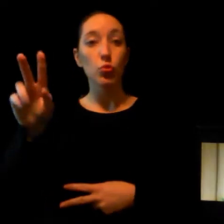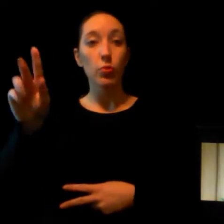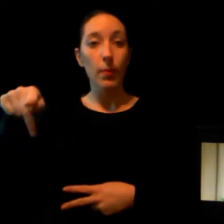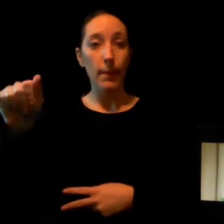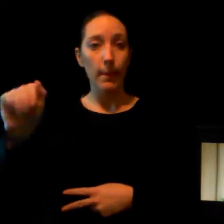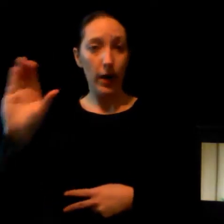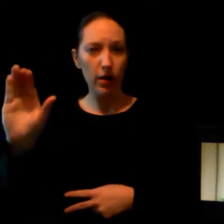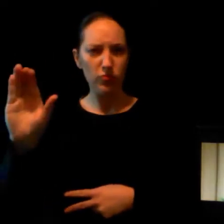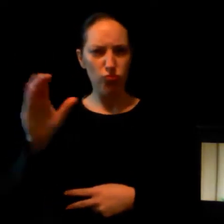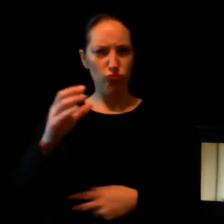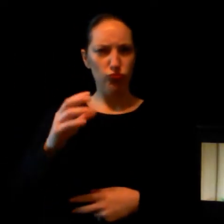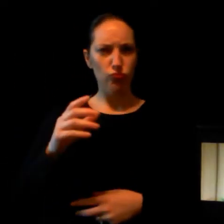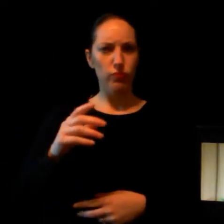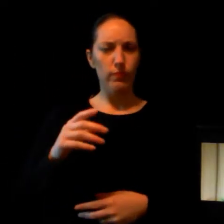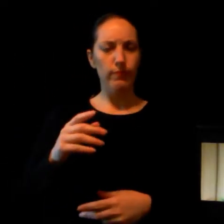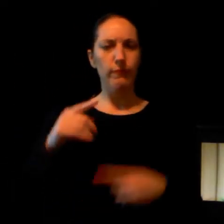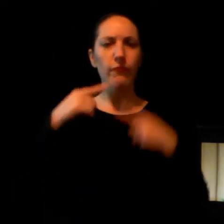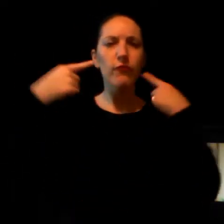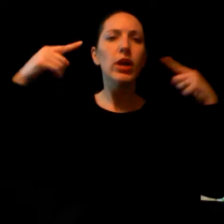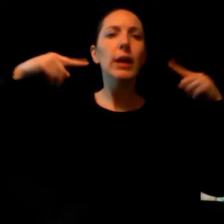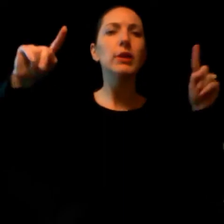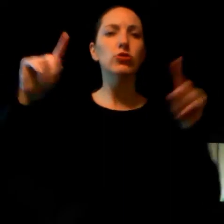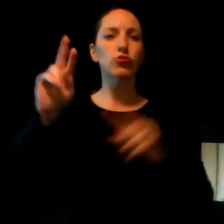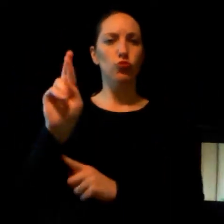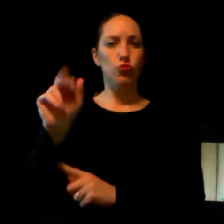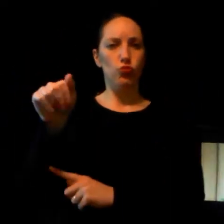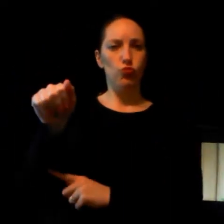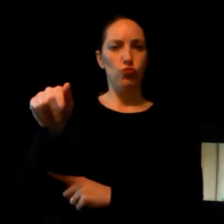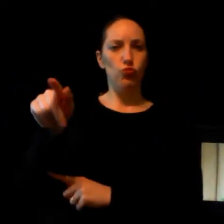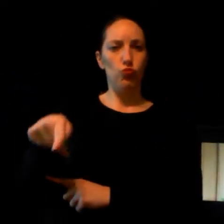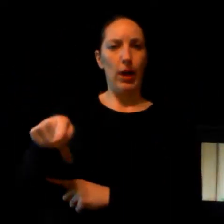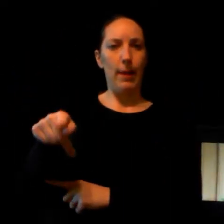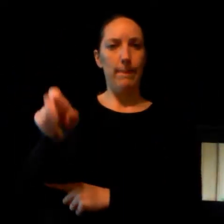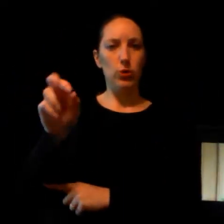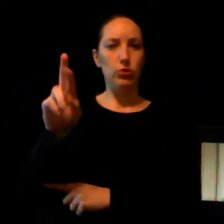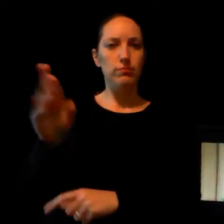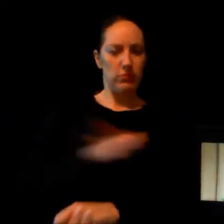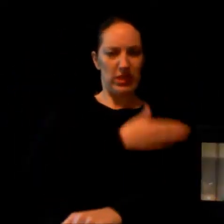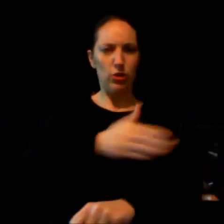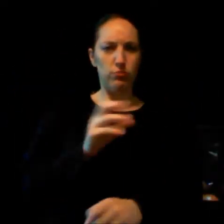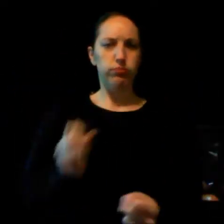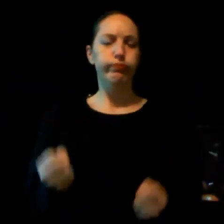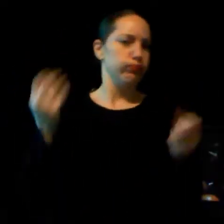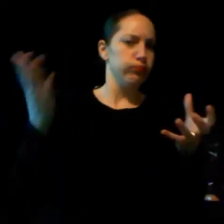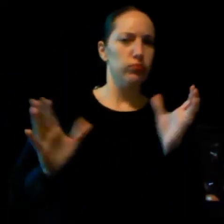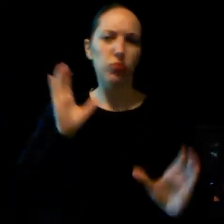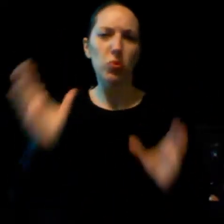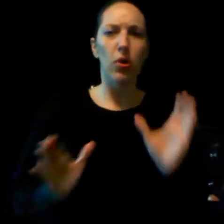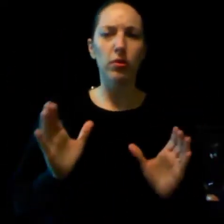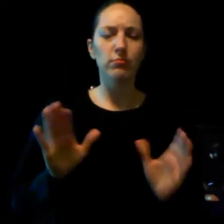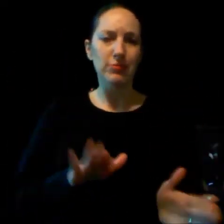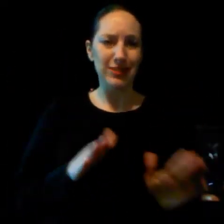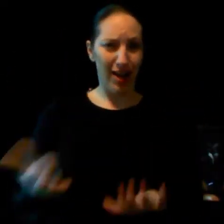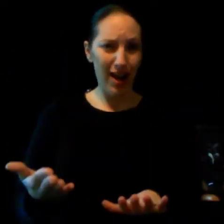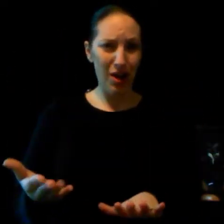All kidding aside, obviously we all know about your credentials and breadth of experience.